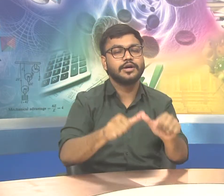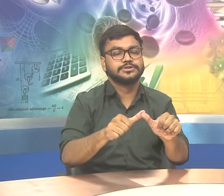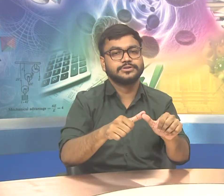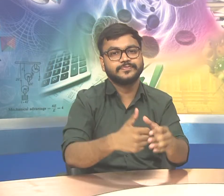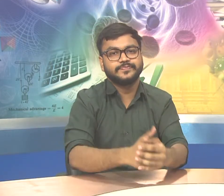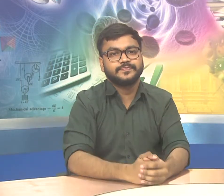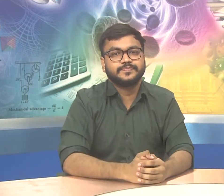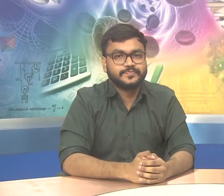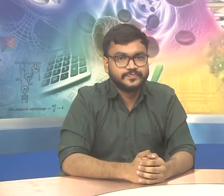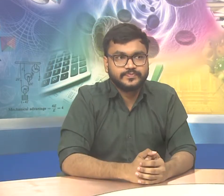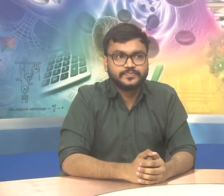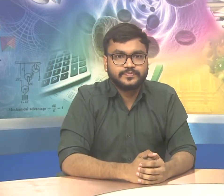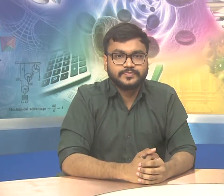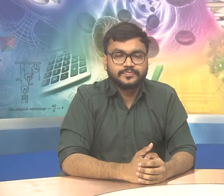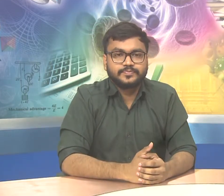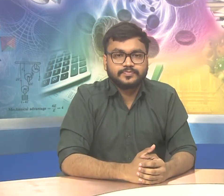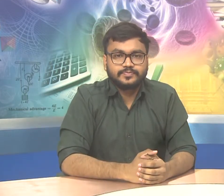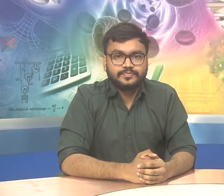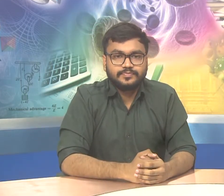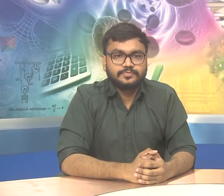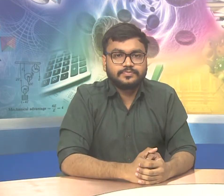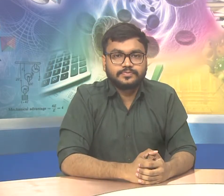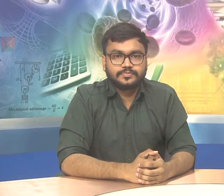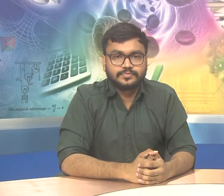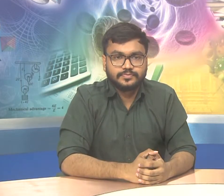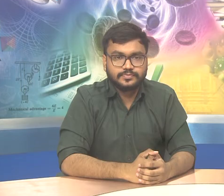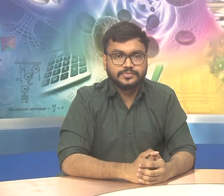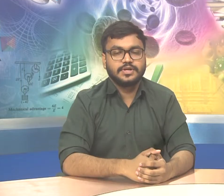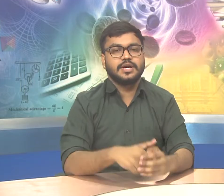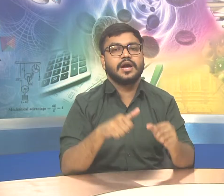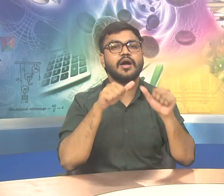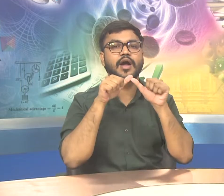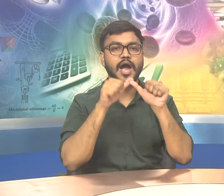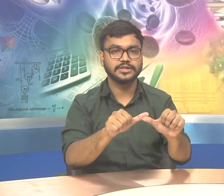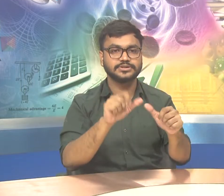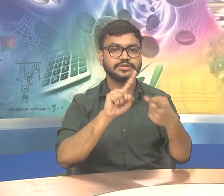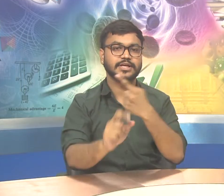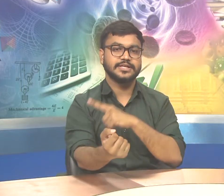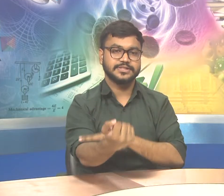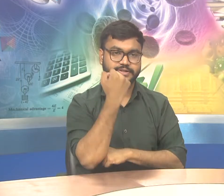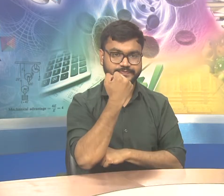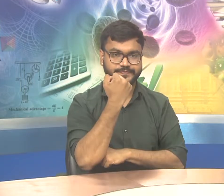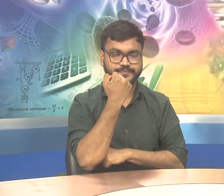Now fill in the blanks. The ability to do work is called energy.